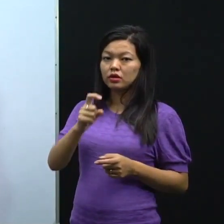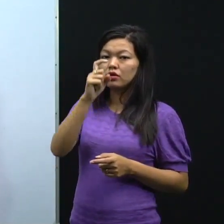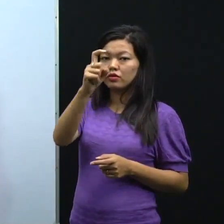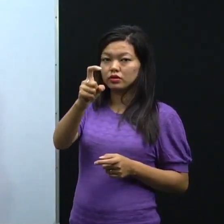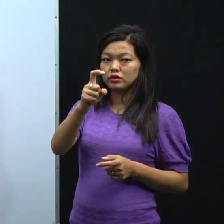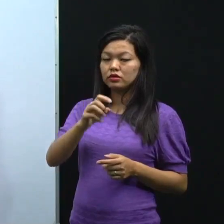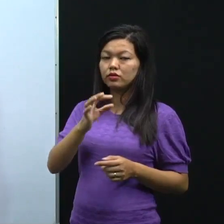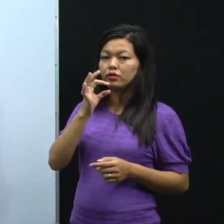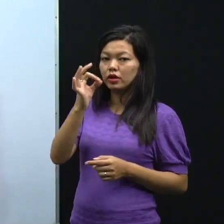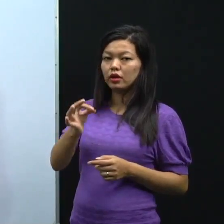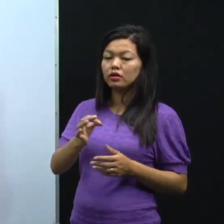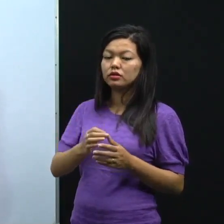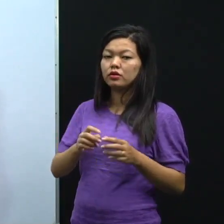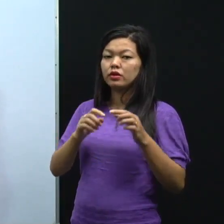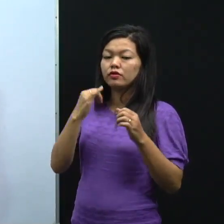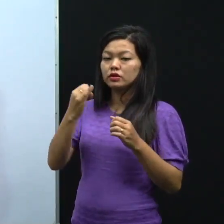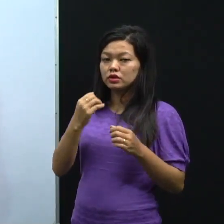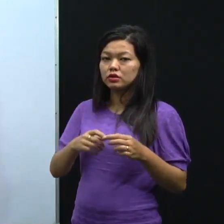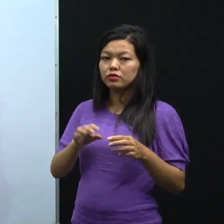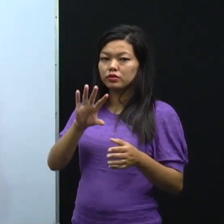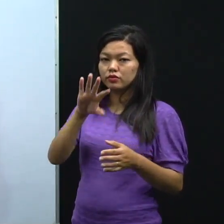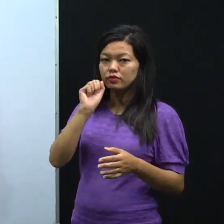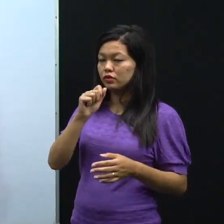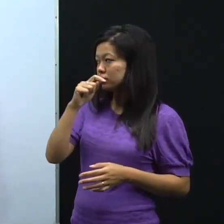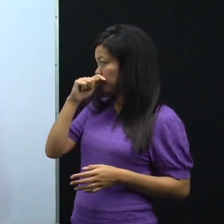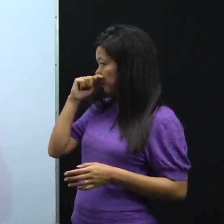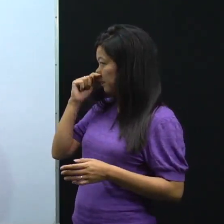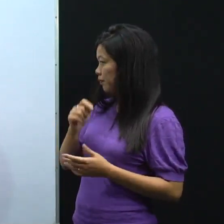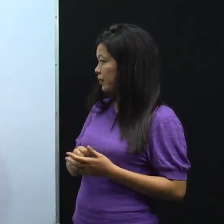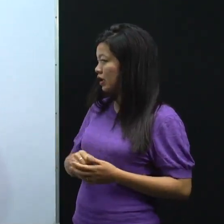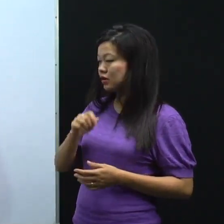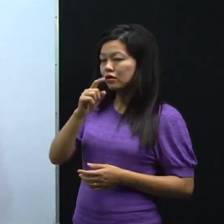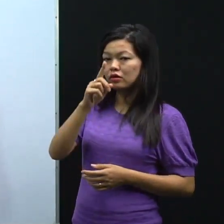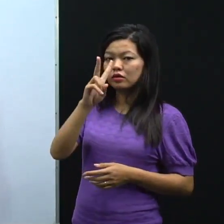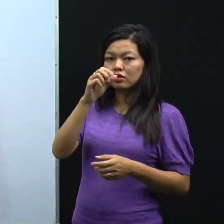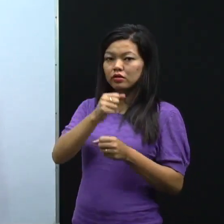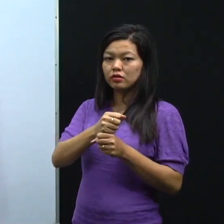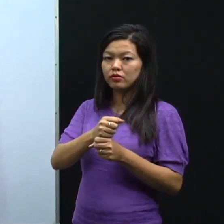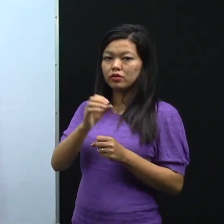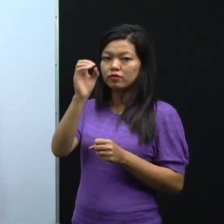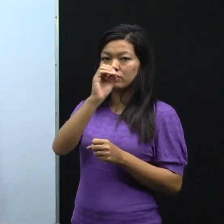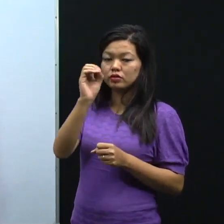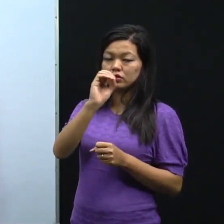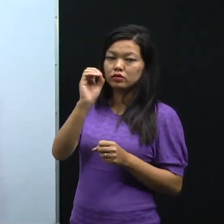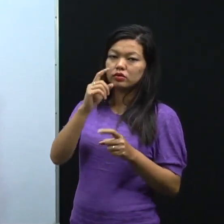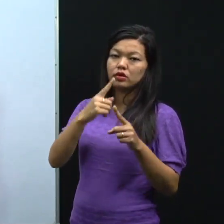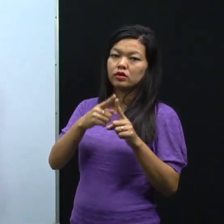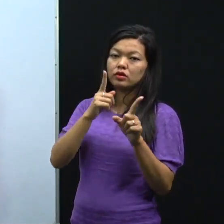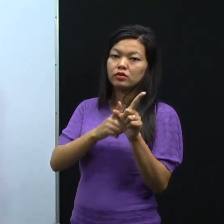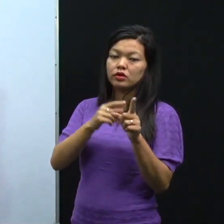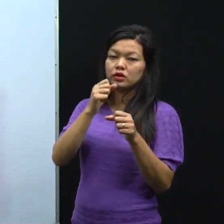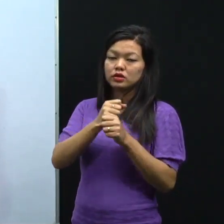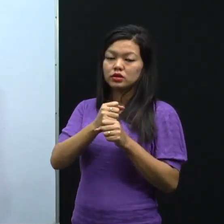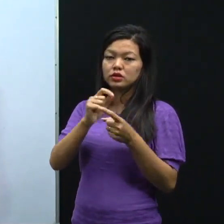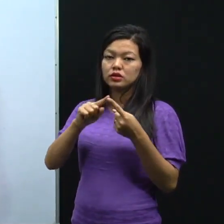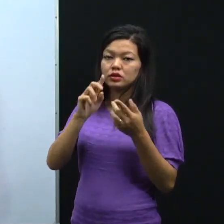given mass means they have already given, right? They have said that it is 12 gram of oxygen. Okay, they have said that it